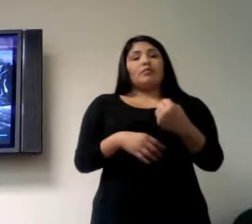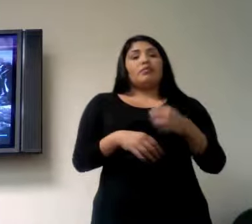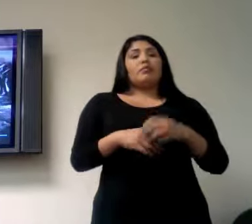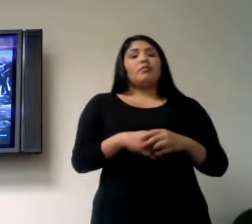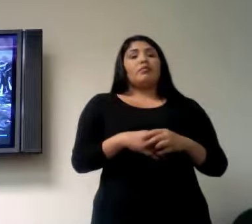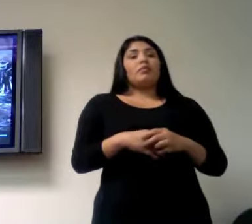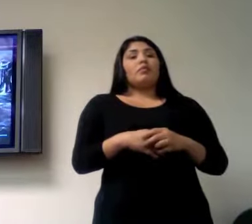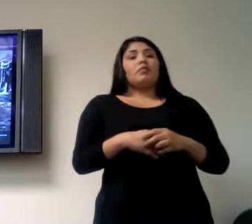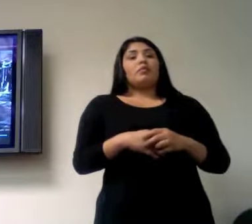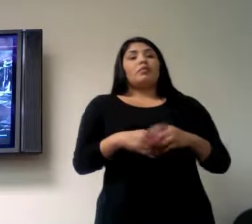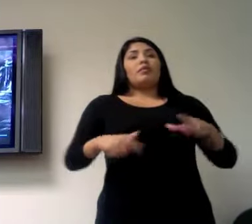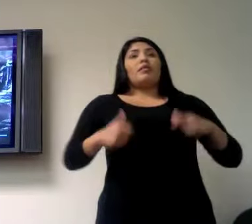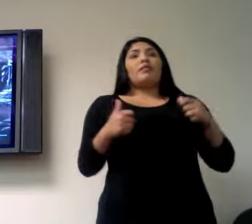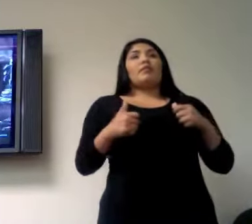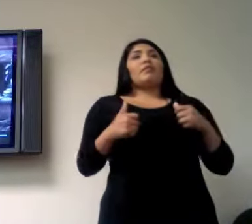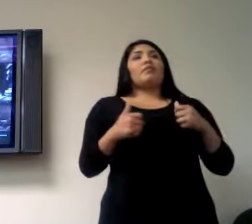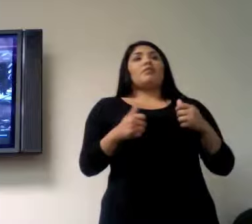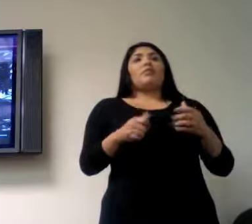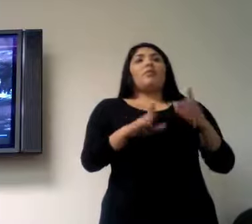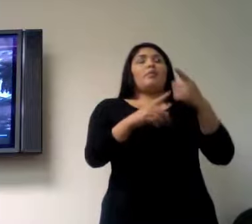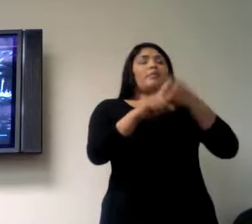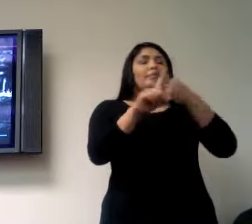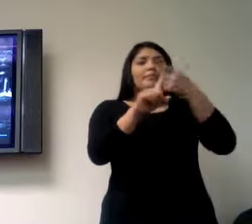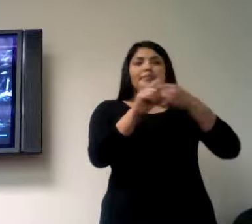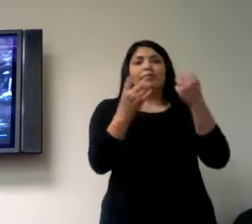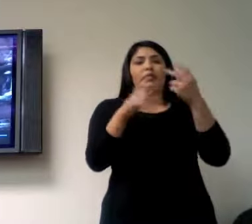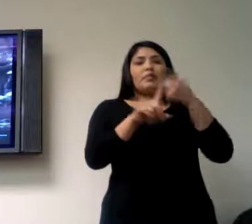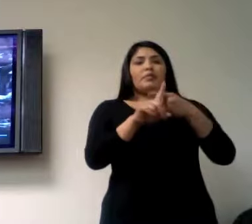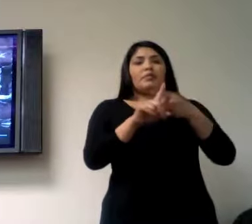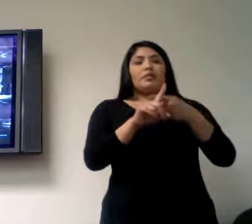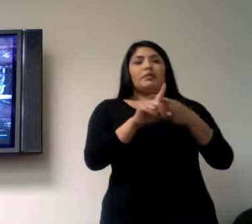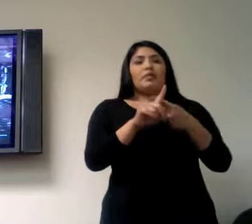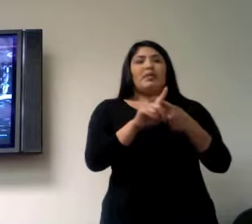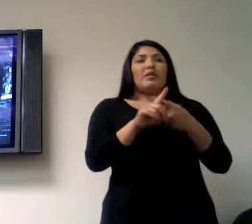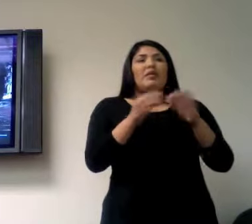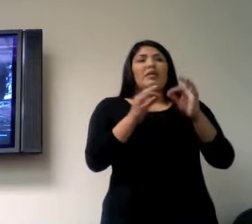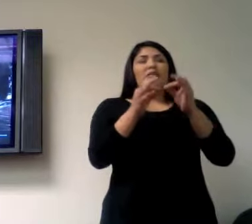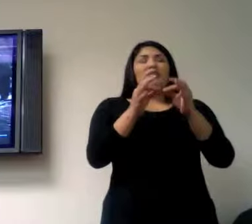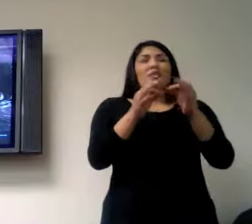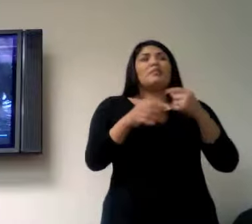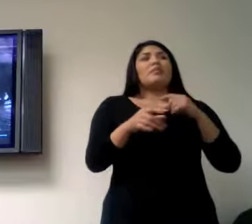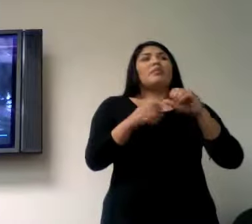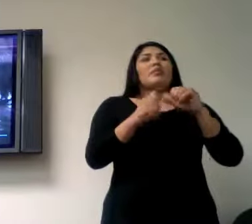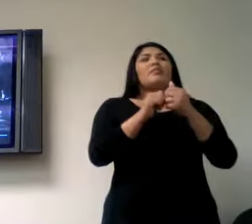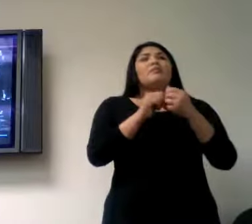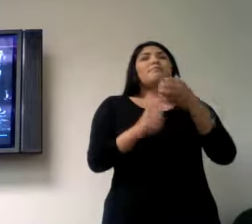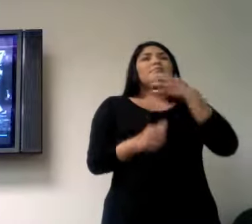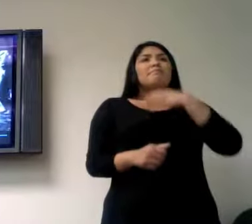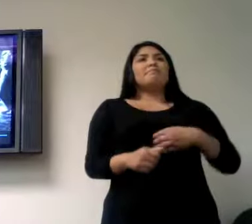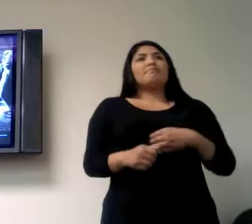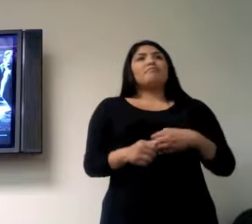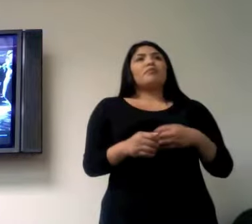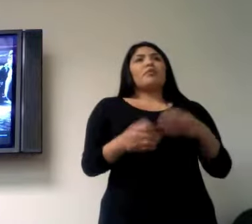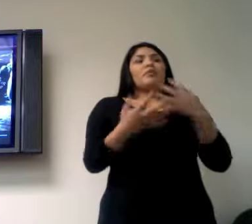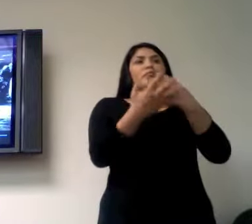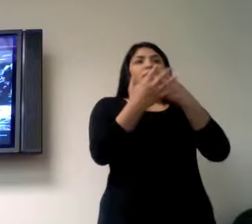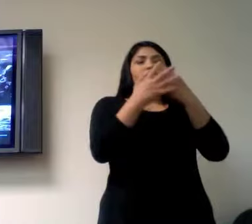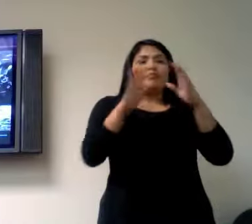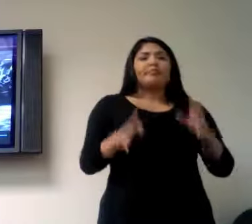Jennings described just how thin and hungry the prisoners were. It takes two of them just to make a shadow. Confederate